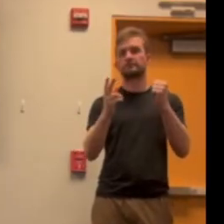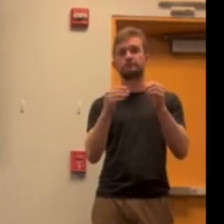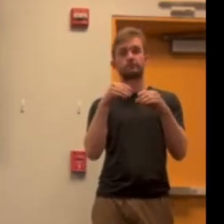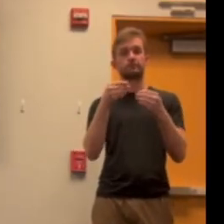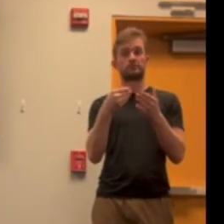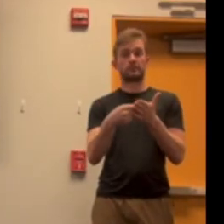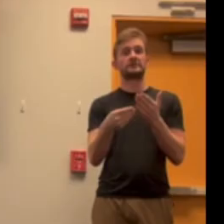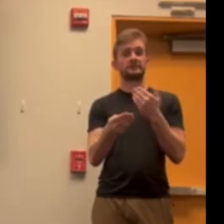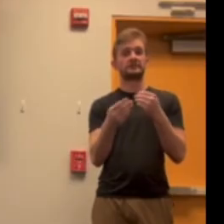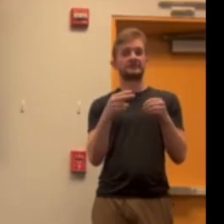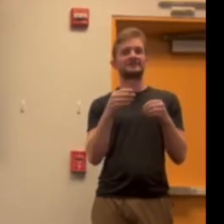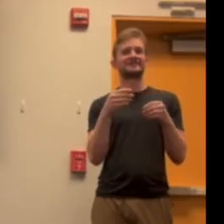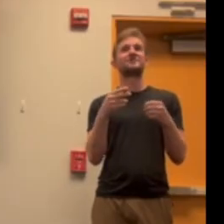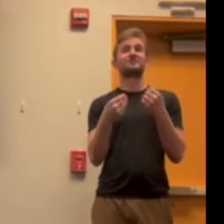cut unneeded subscriptions,